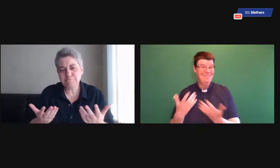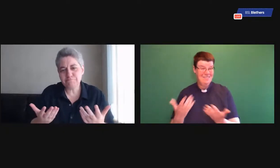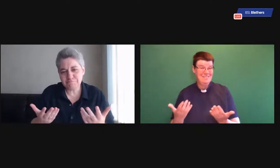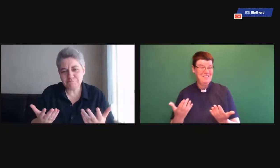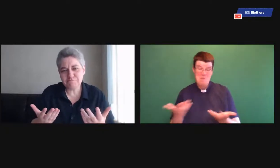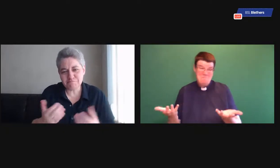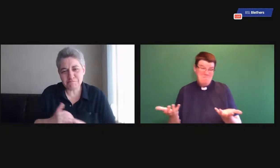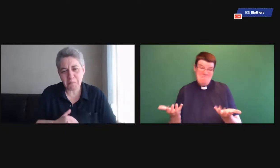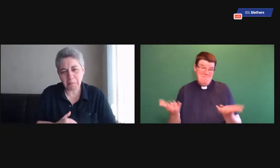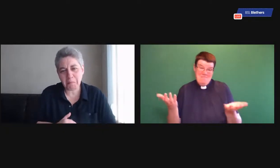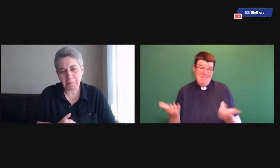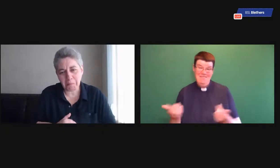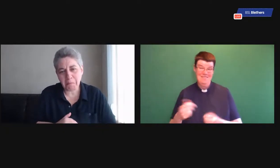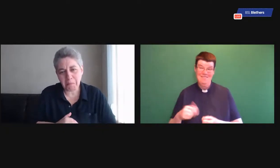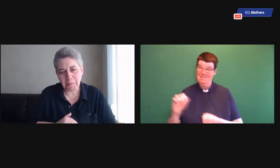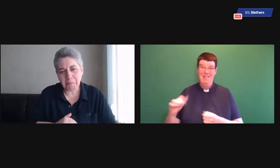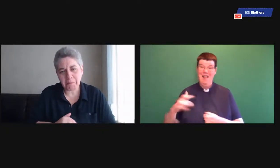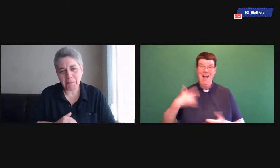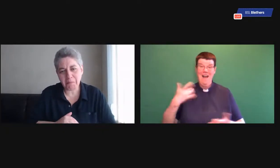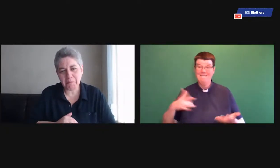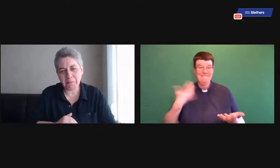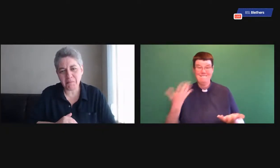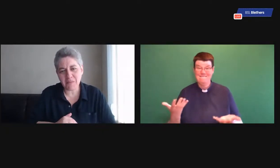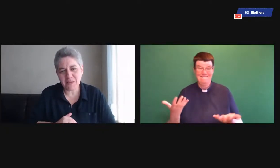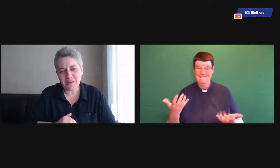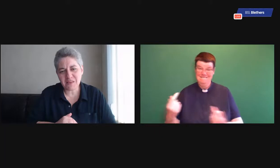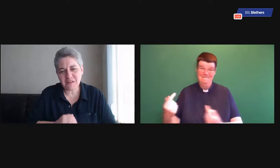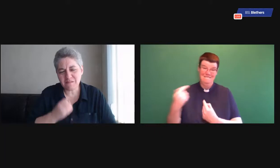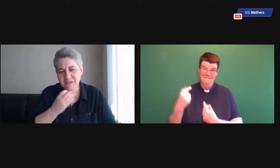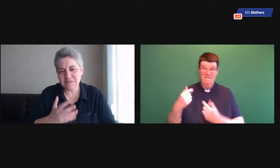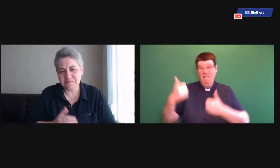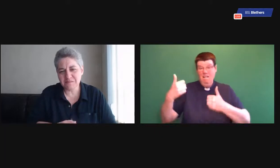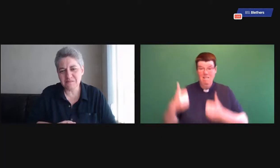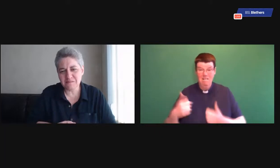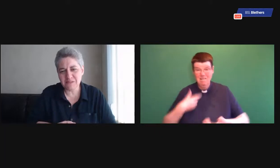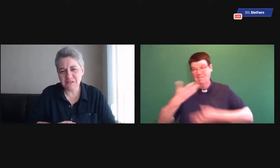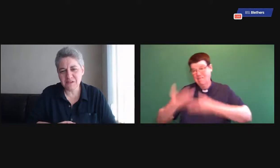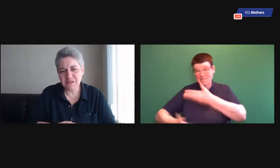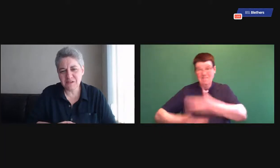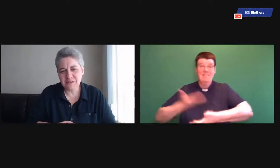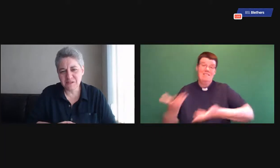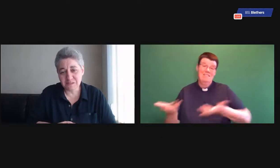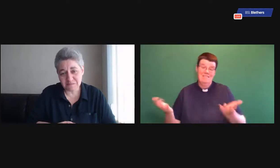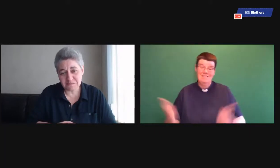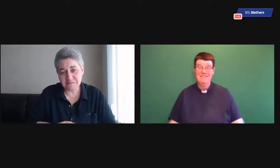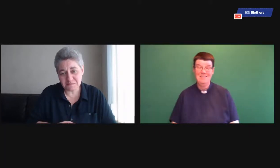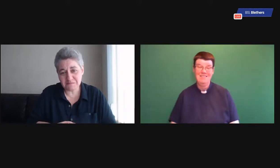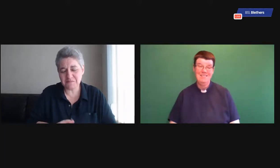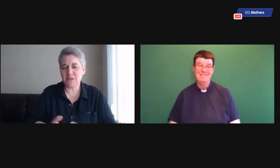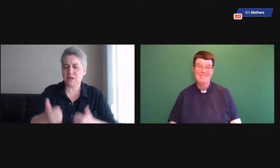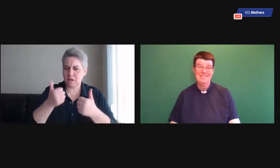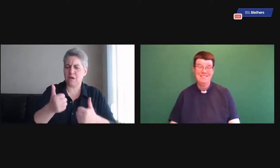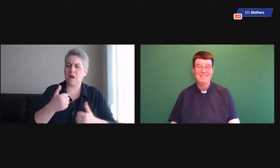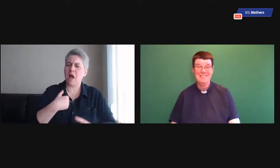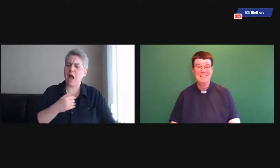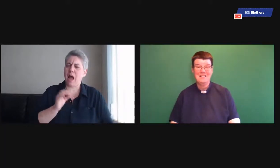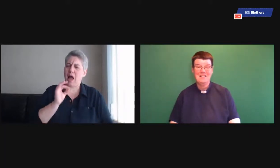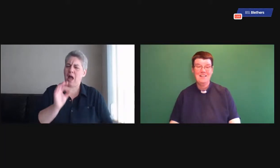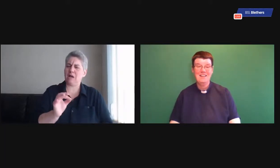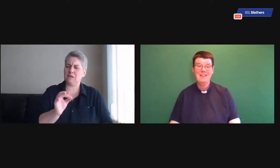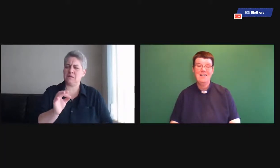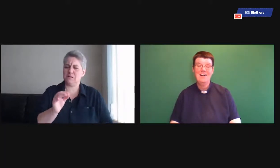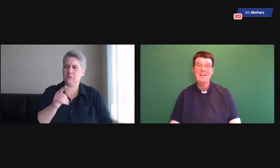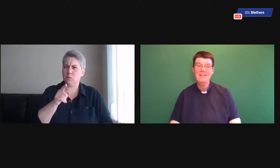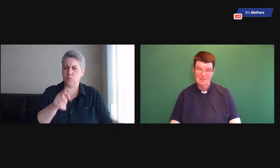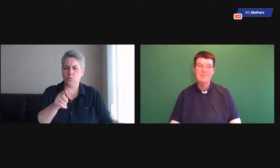Absolutely. And that was good for me, and it was great. That's part of life, So, it challenged my